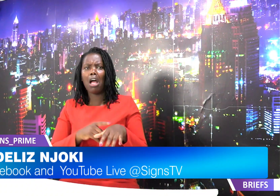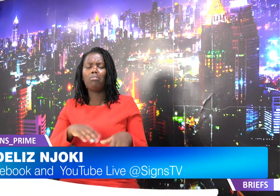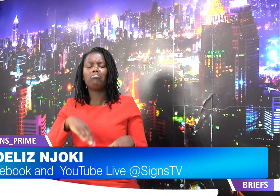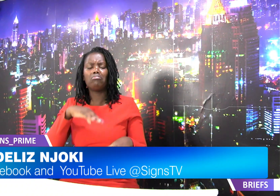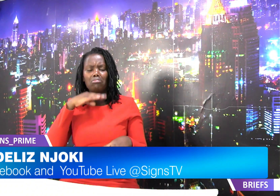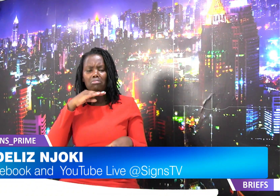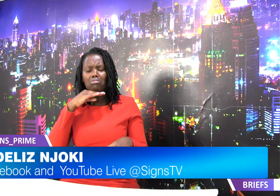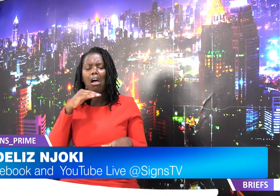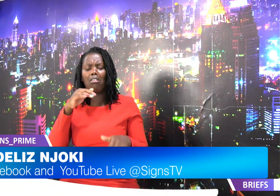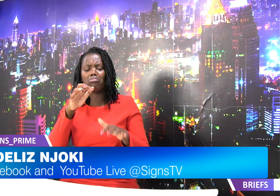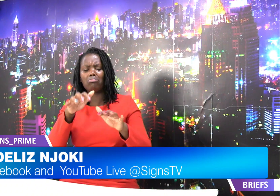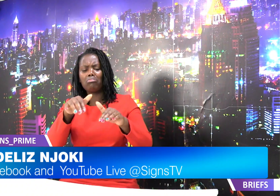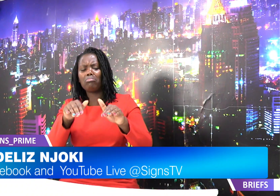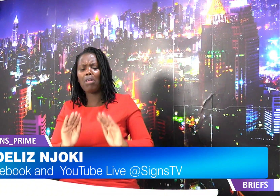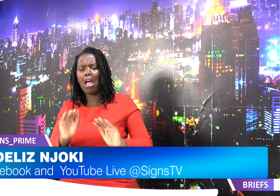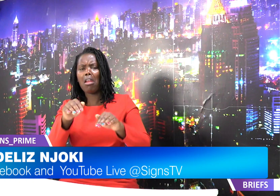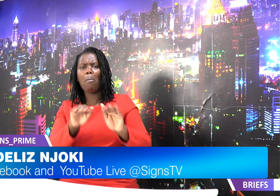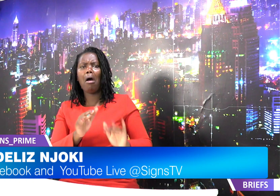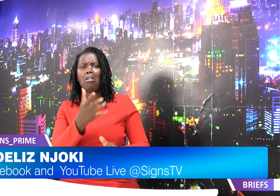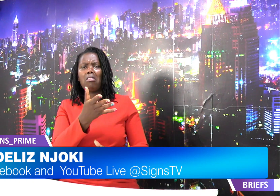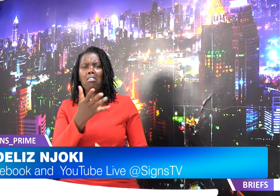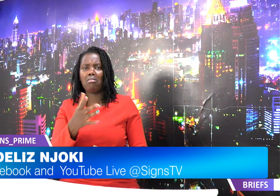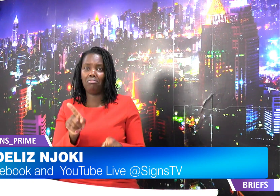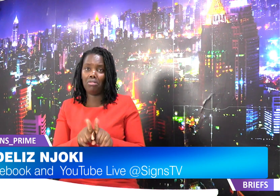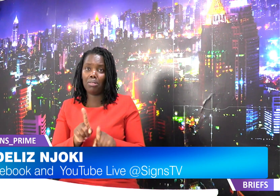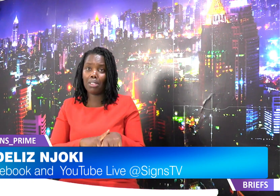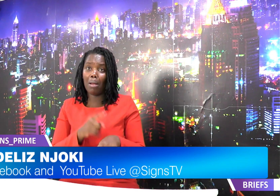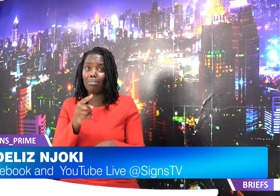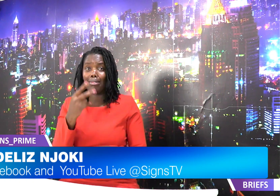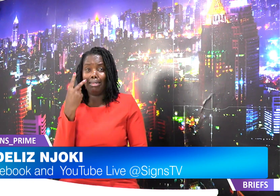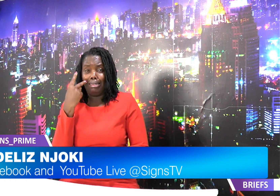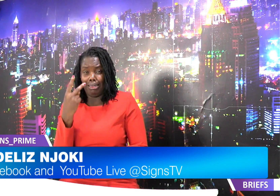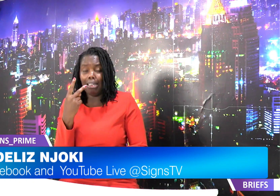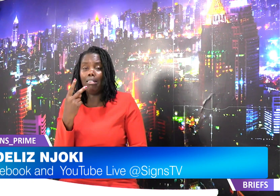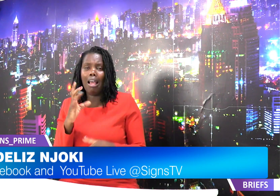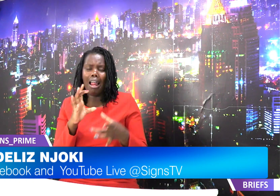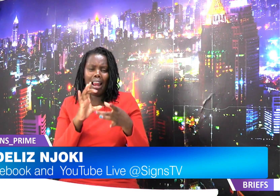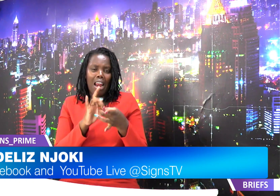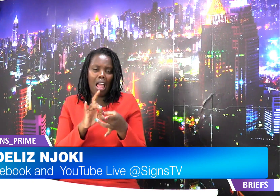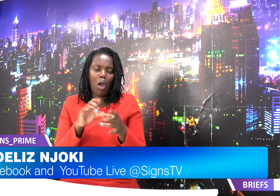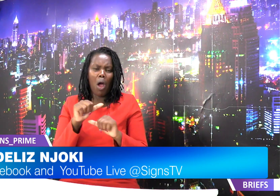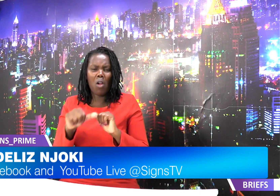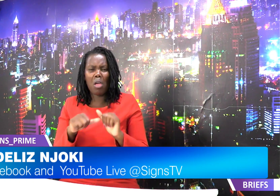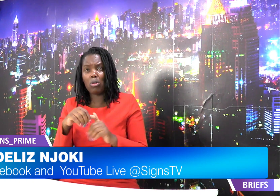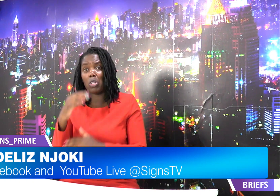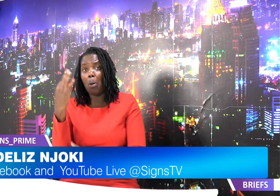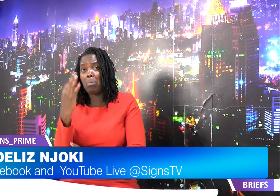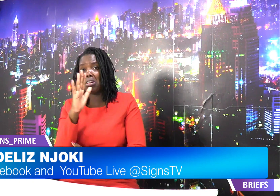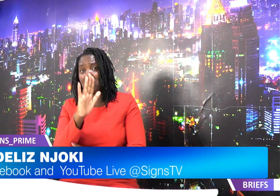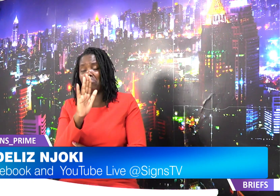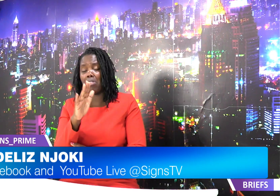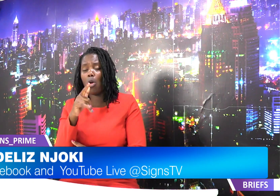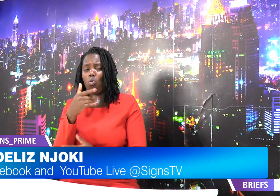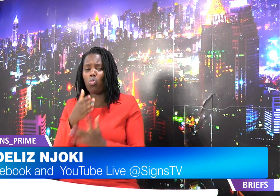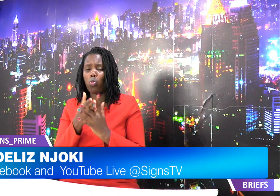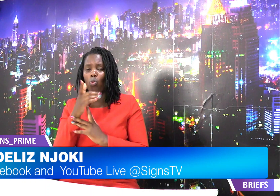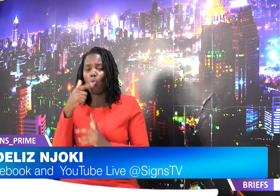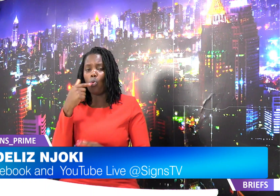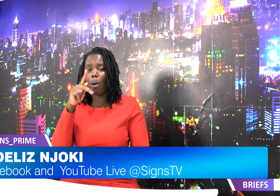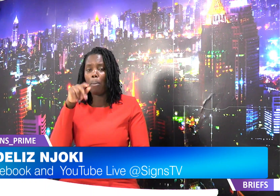of 429 bodies have been exhumed from the Shakahola forest. The deaths were linked